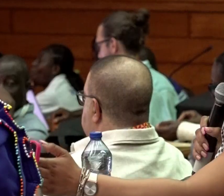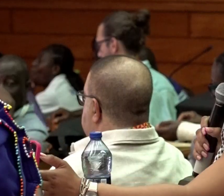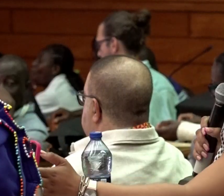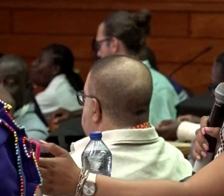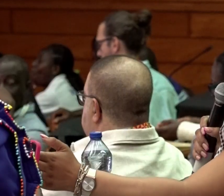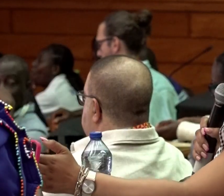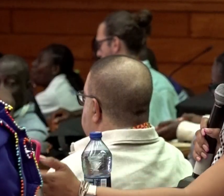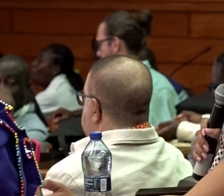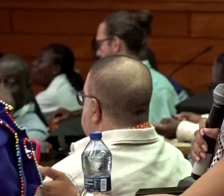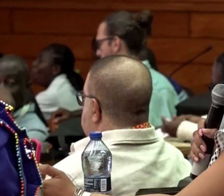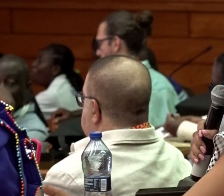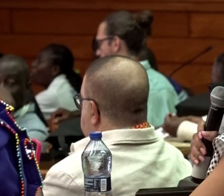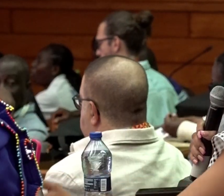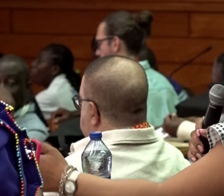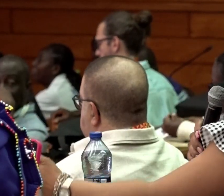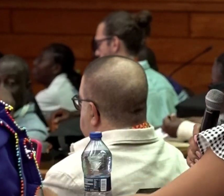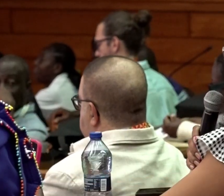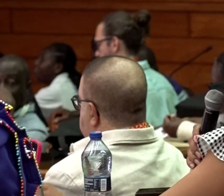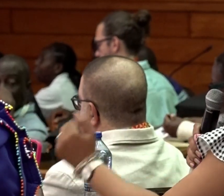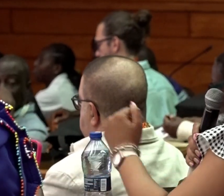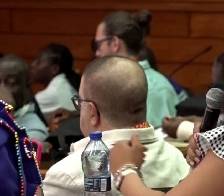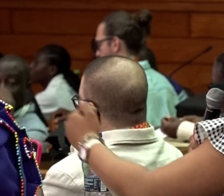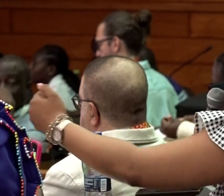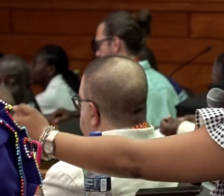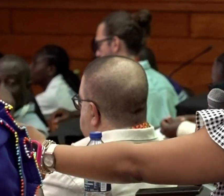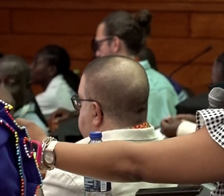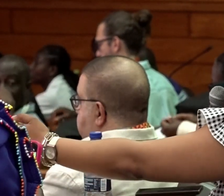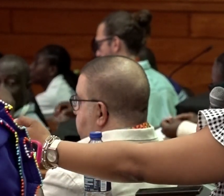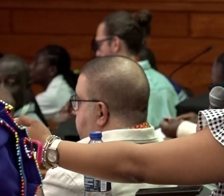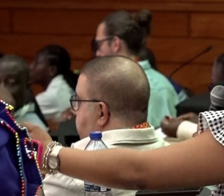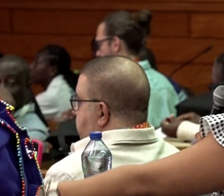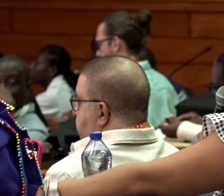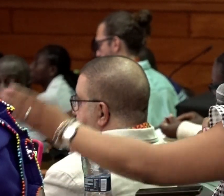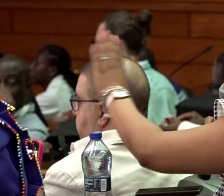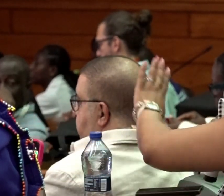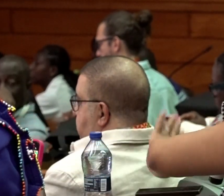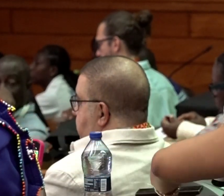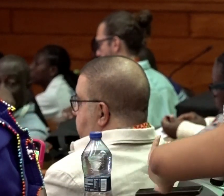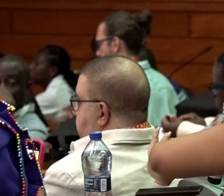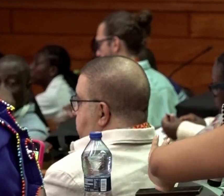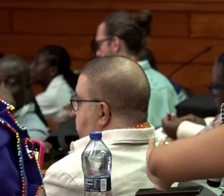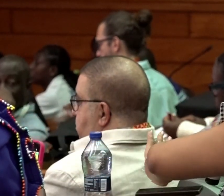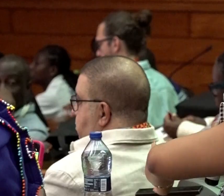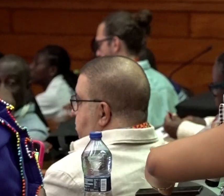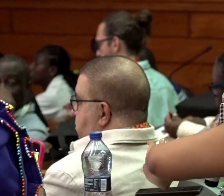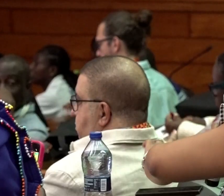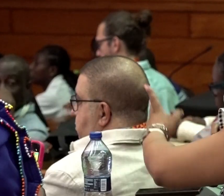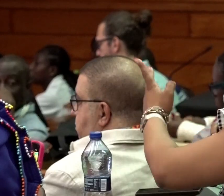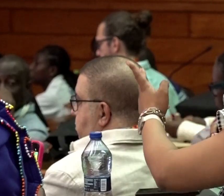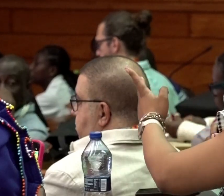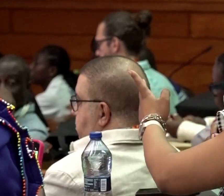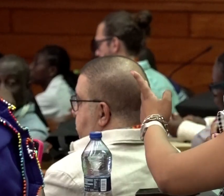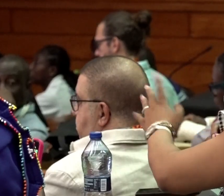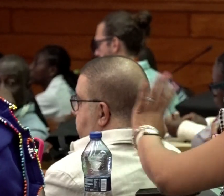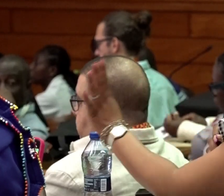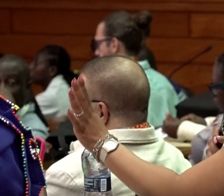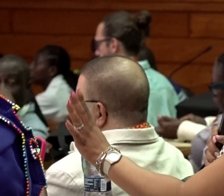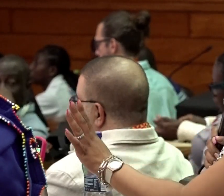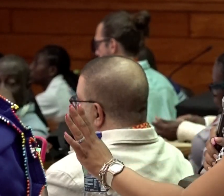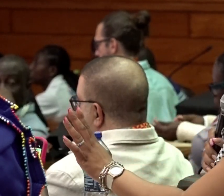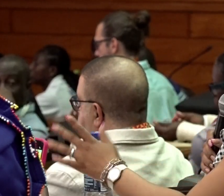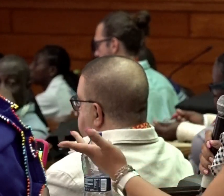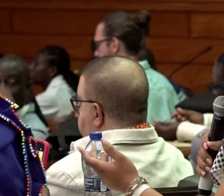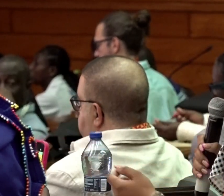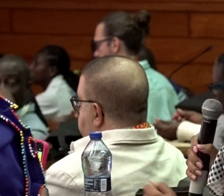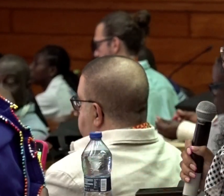having sometimes an interval of 1 week or 2 weeks towards a delivery. And then the flip side, you have maybe 2 visits, and that's